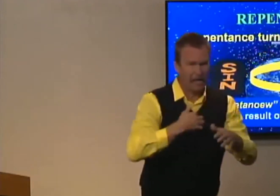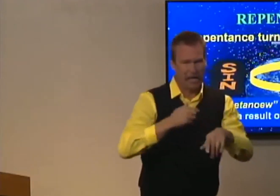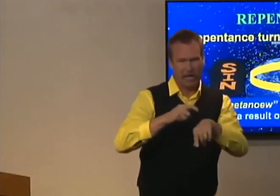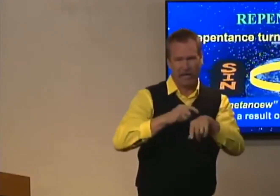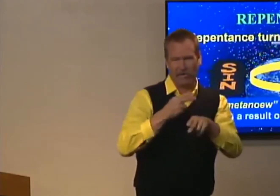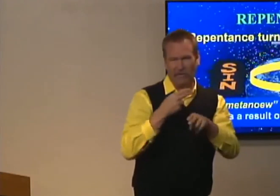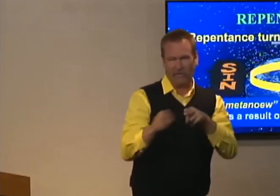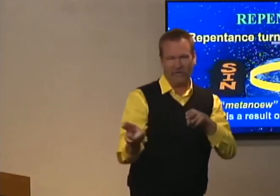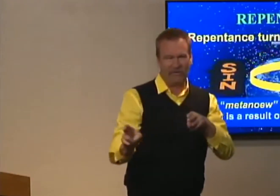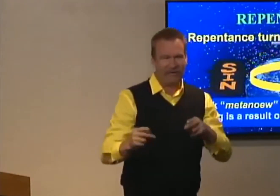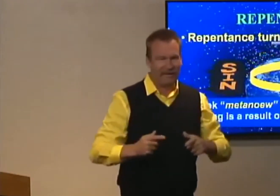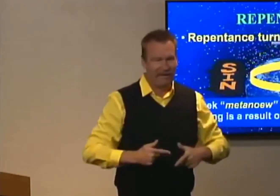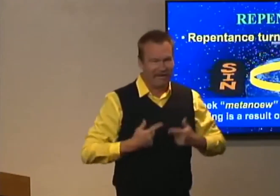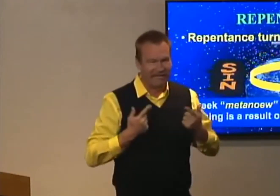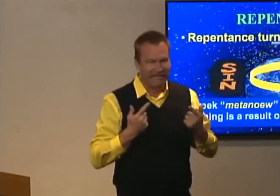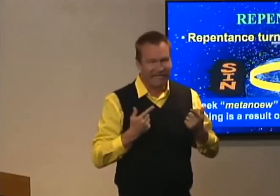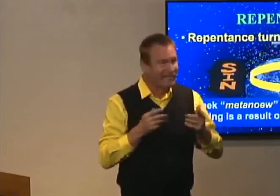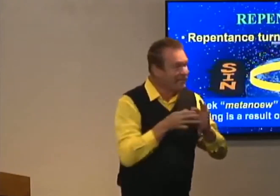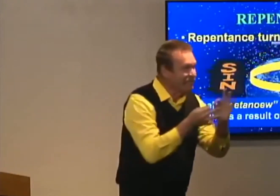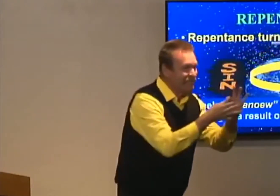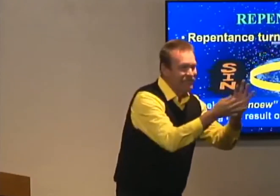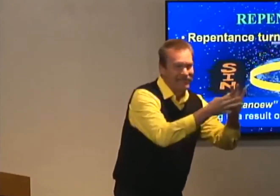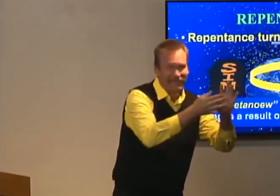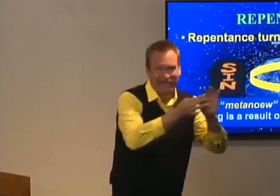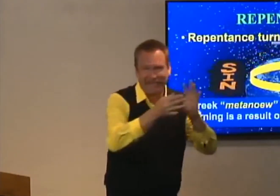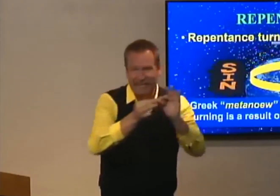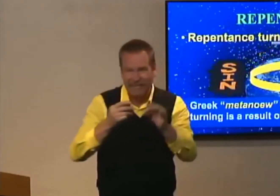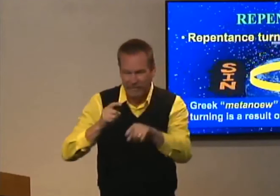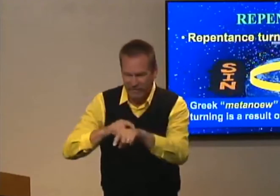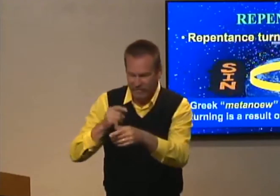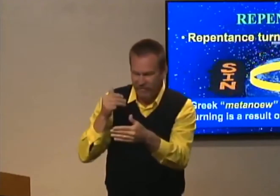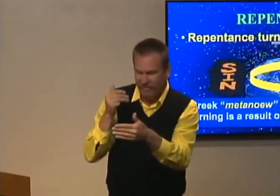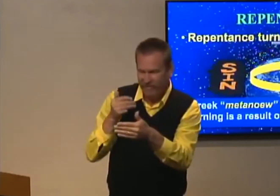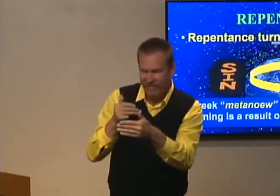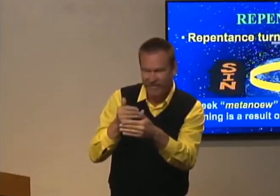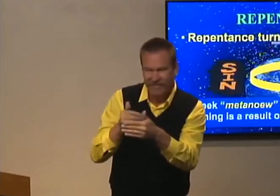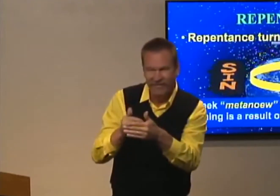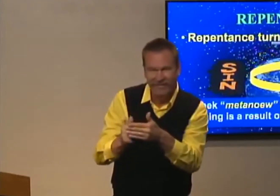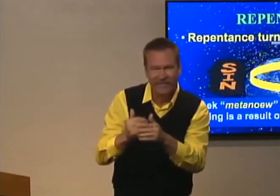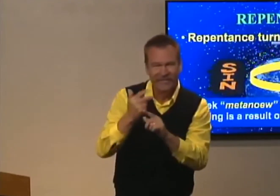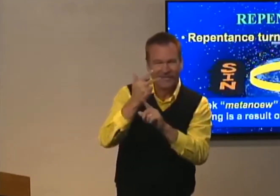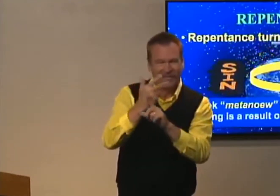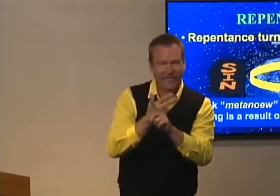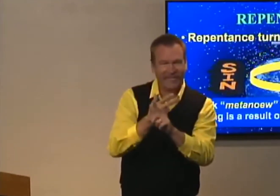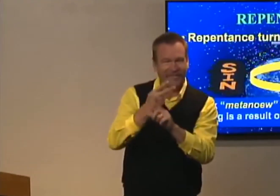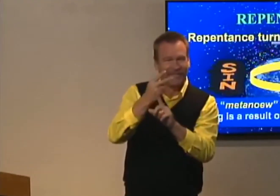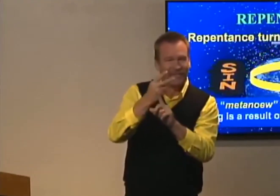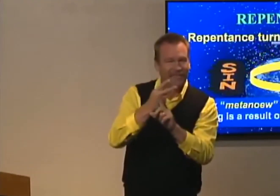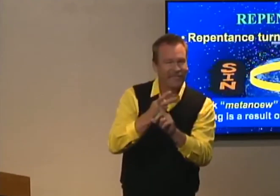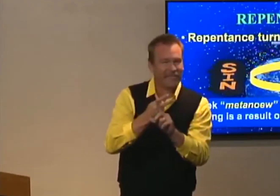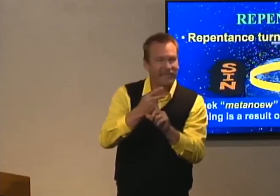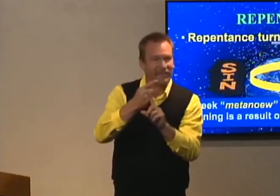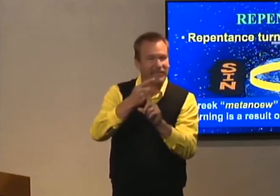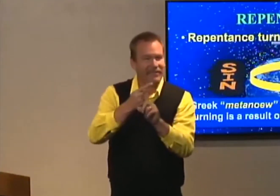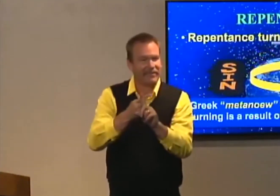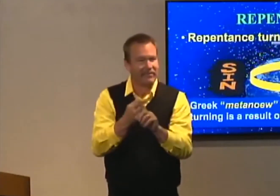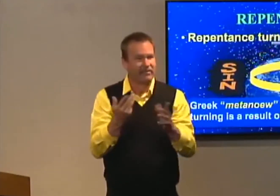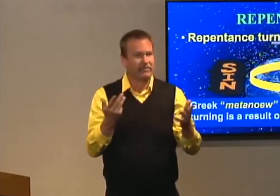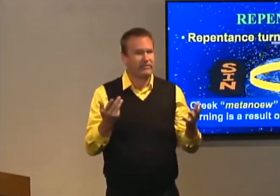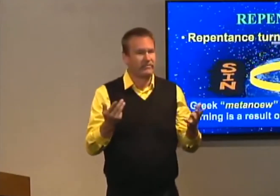life and sharing the gospel with others. Live your life as if you only had a short time, as if you knew your days were numbered, as if you only had 2 or 3 months